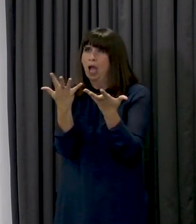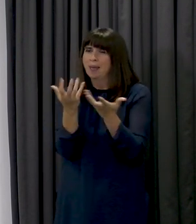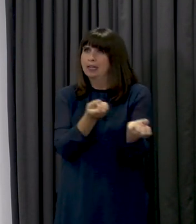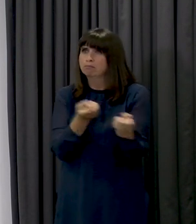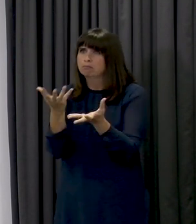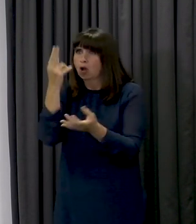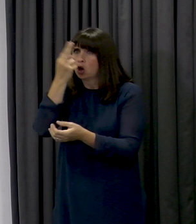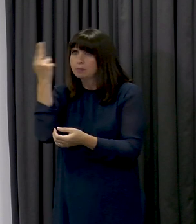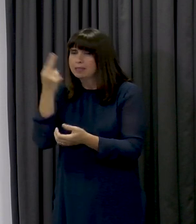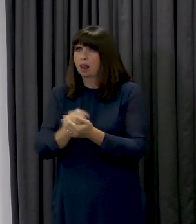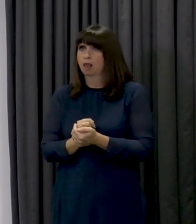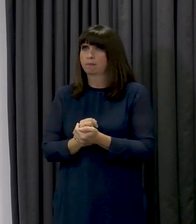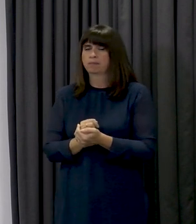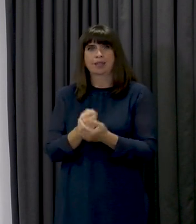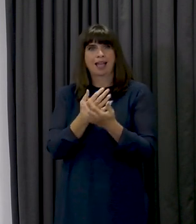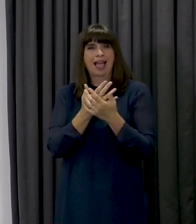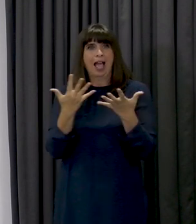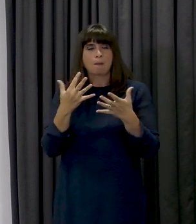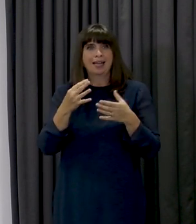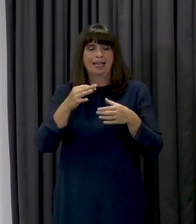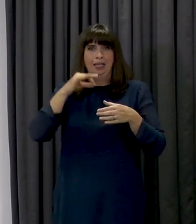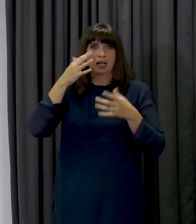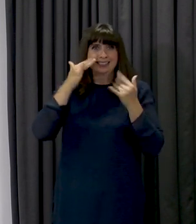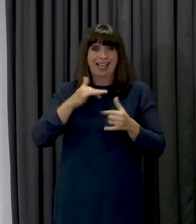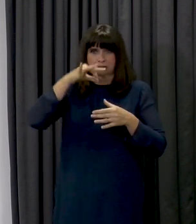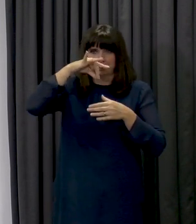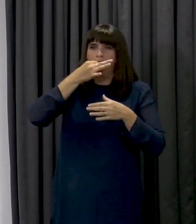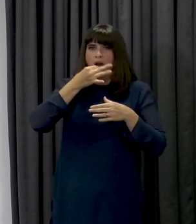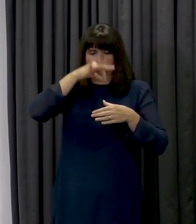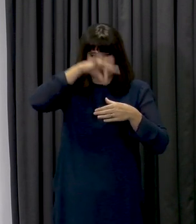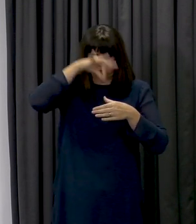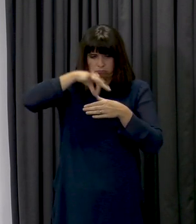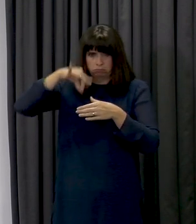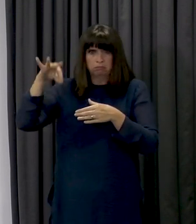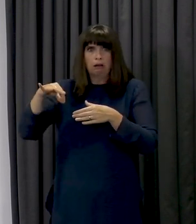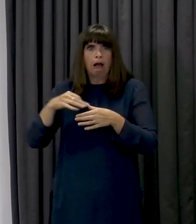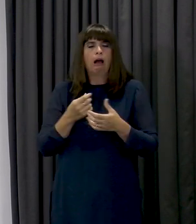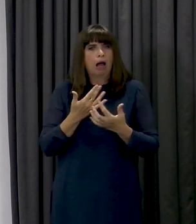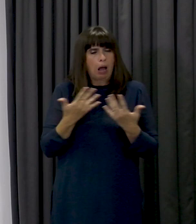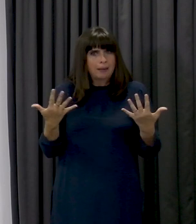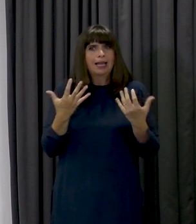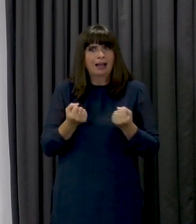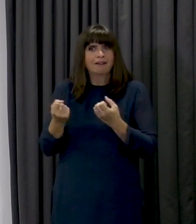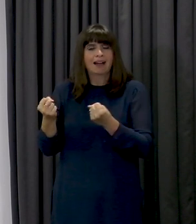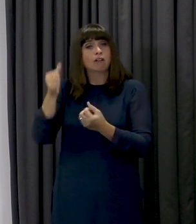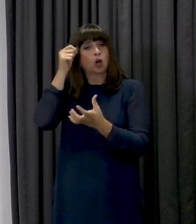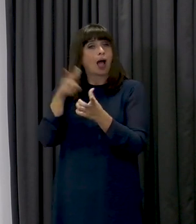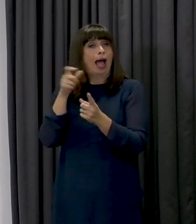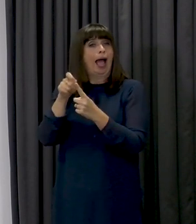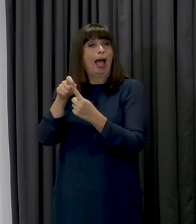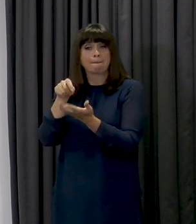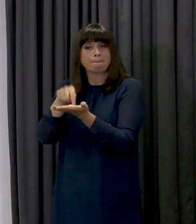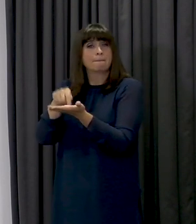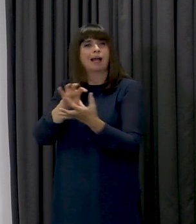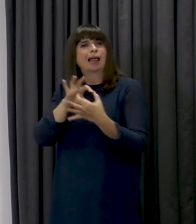of tests we are carrying out, which turn out to be positive, the information we get from the Zoe app that is used through